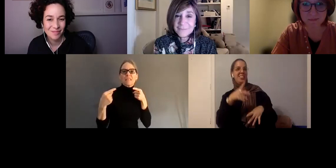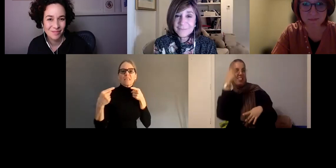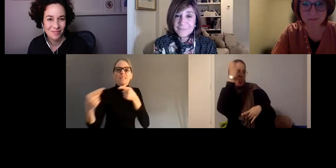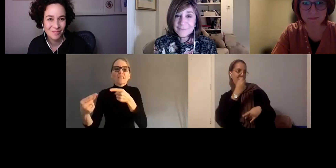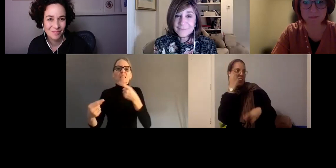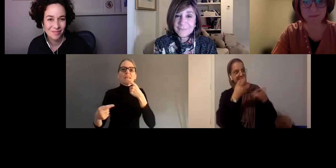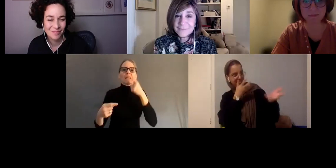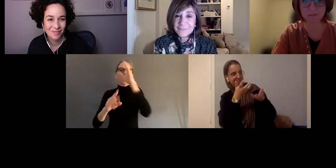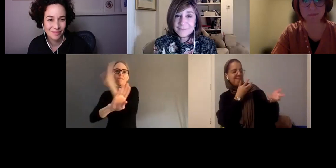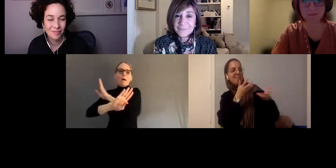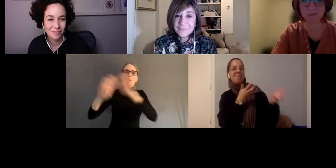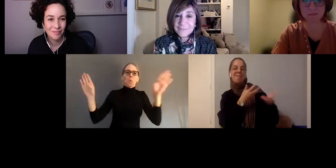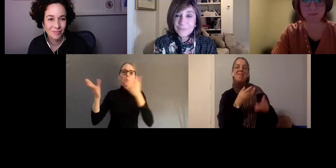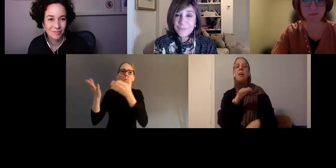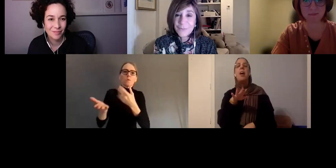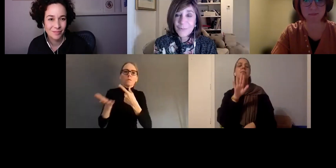can discuss later.